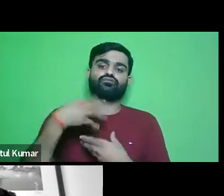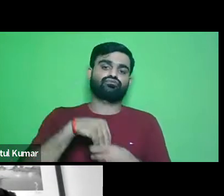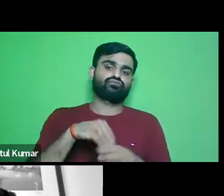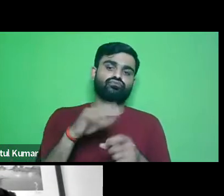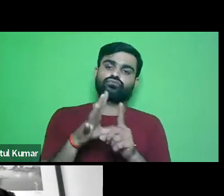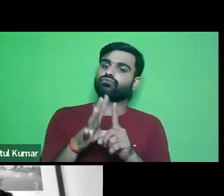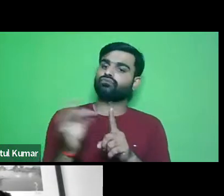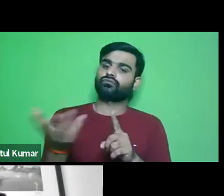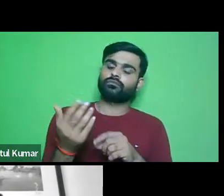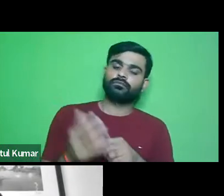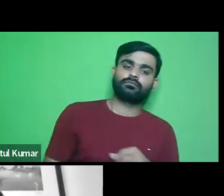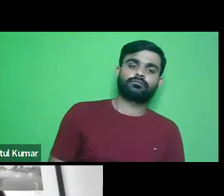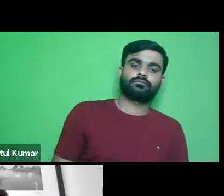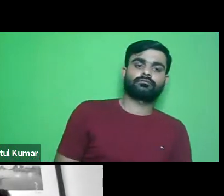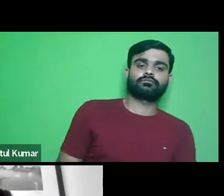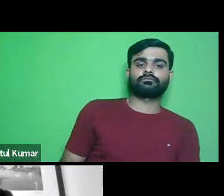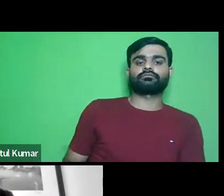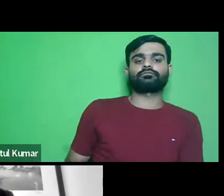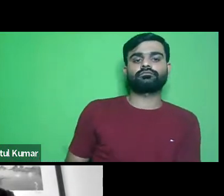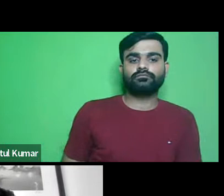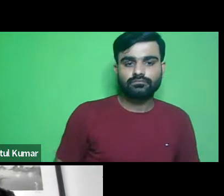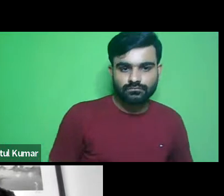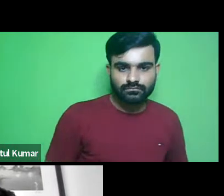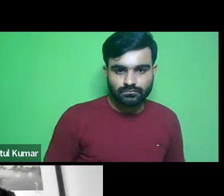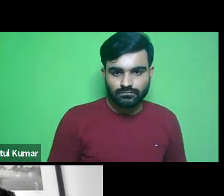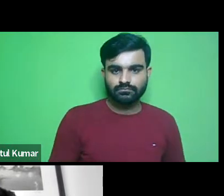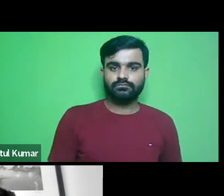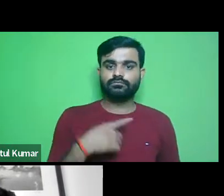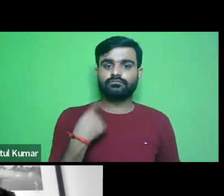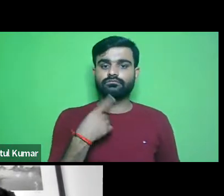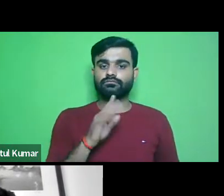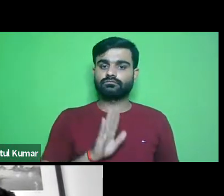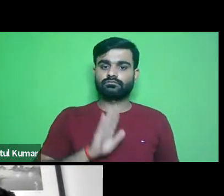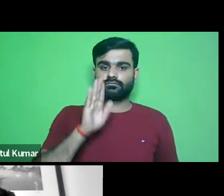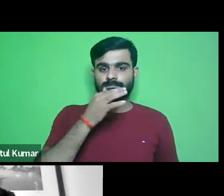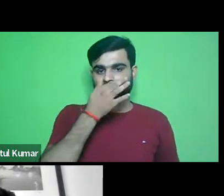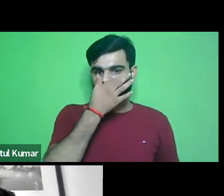this? Who would like to take this one?